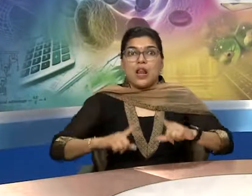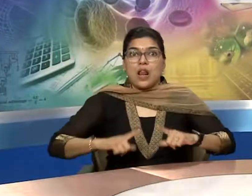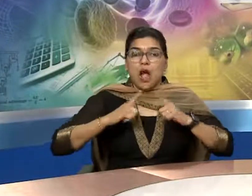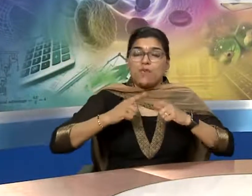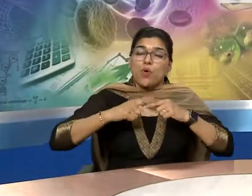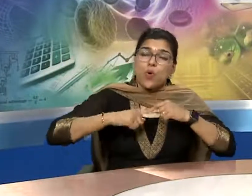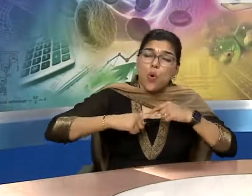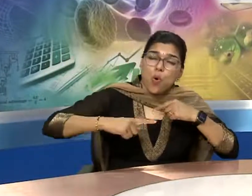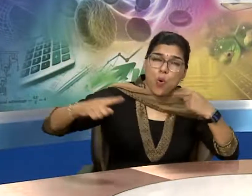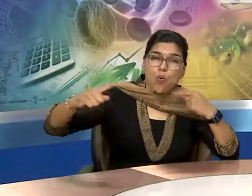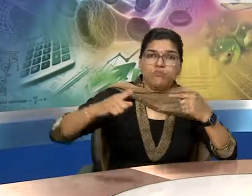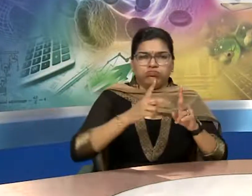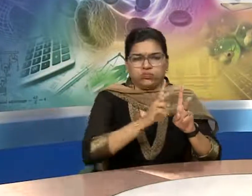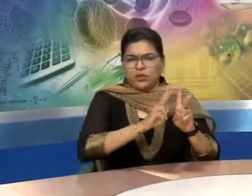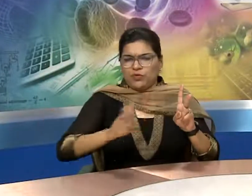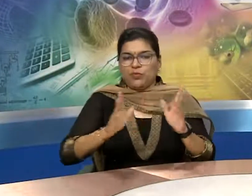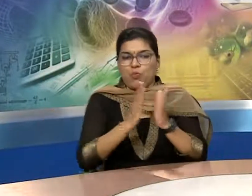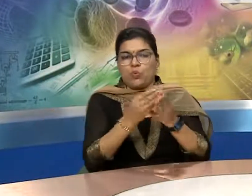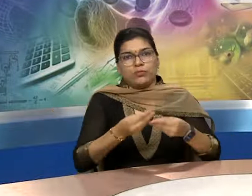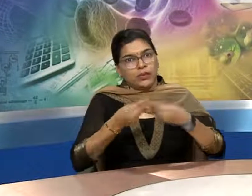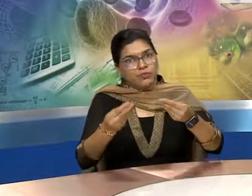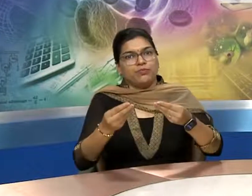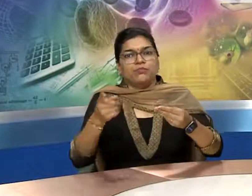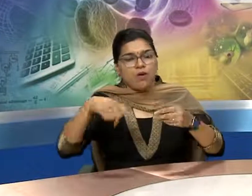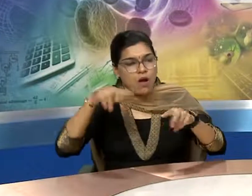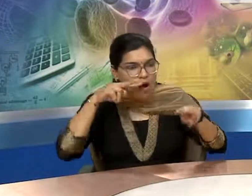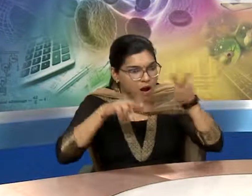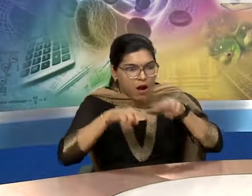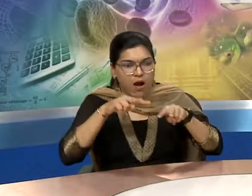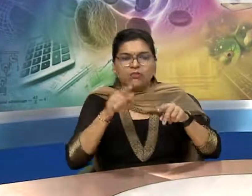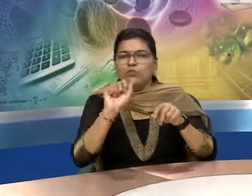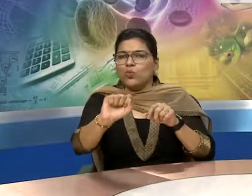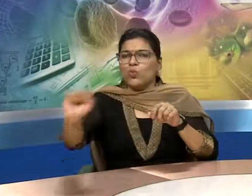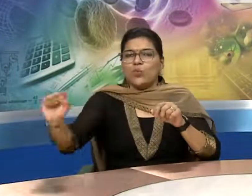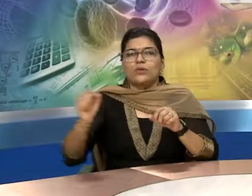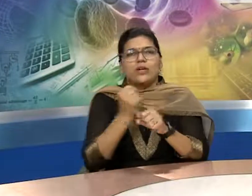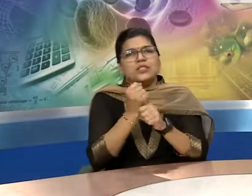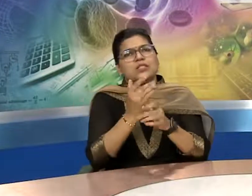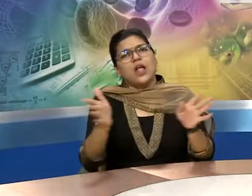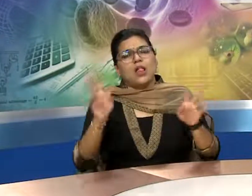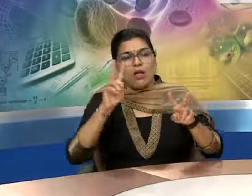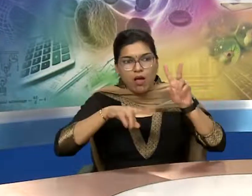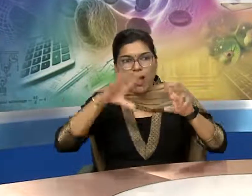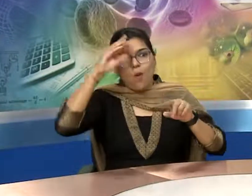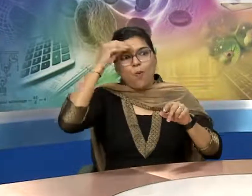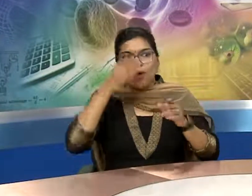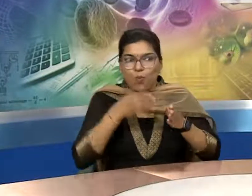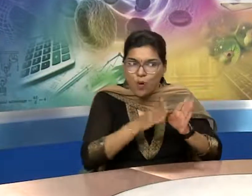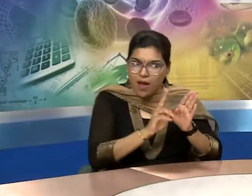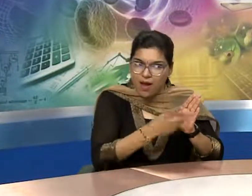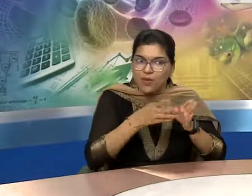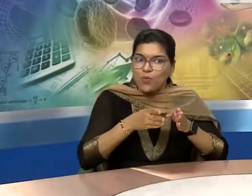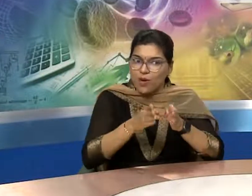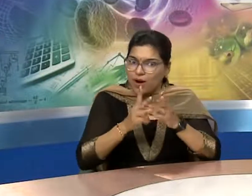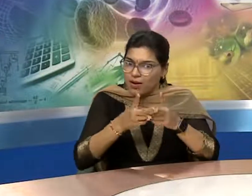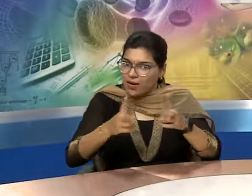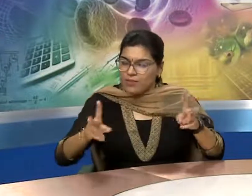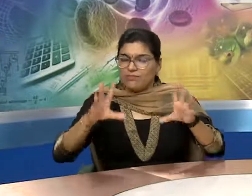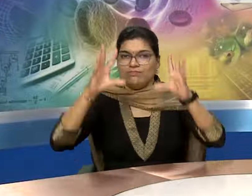that is formal education or non-formal education, whether it is adult education